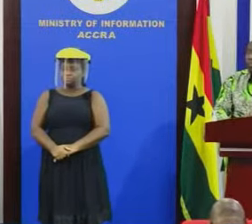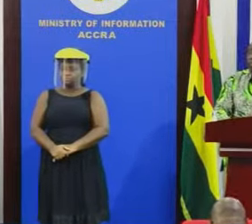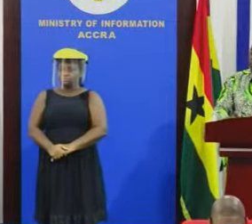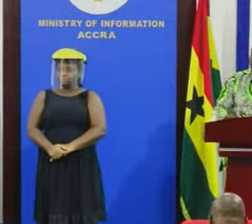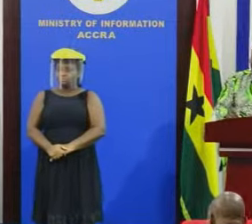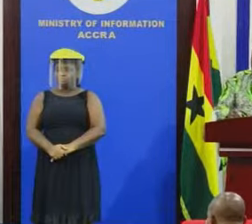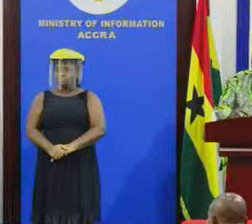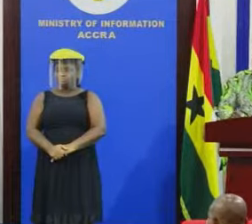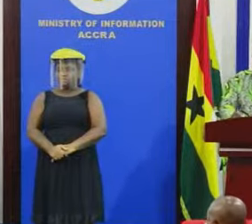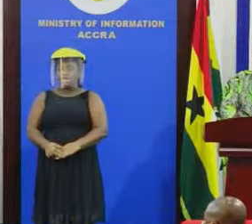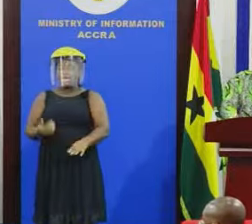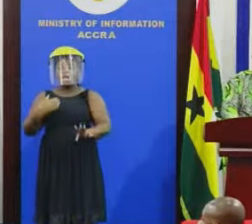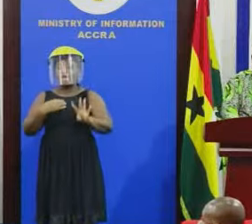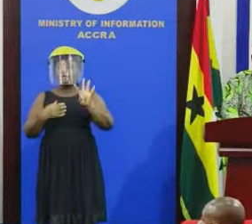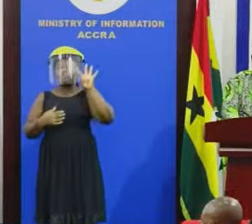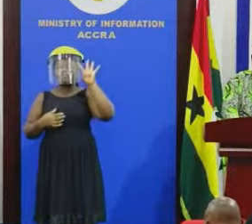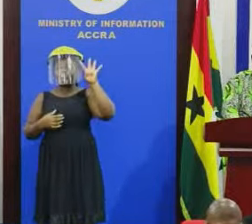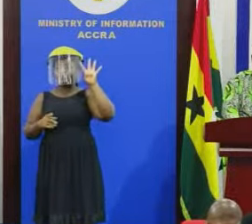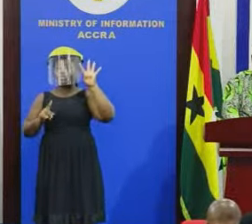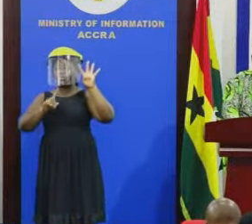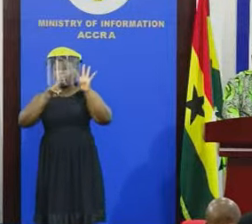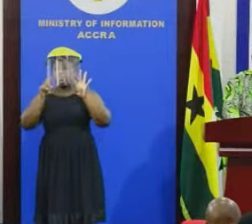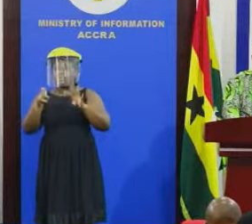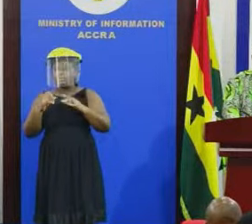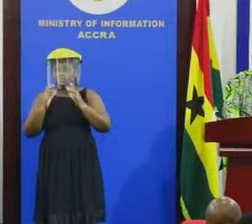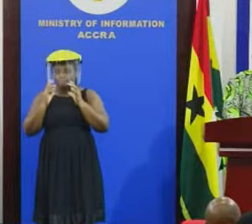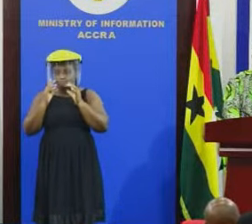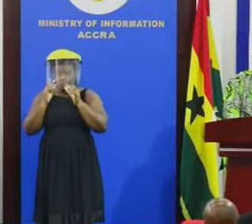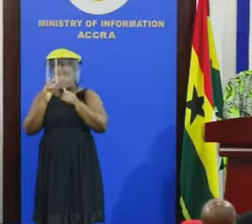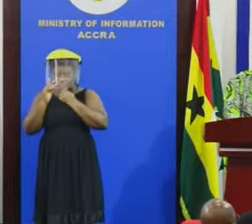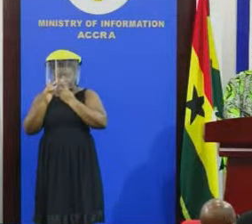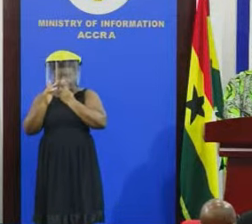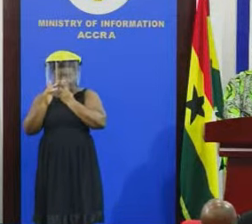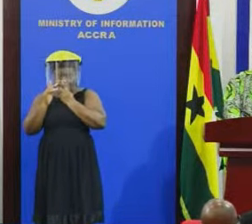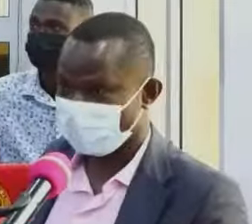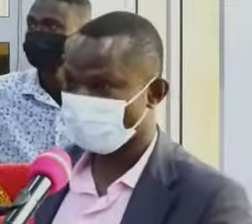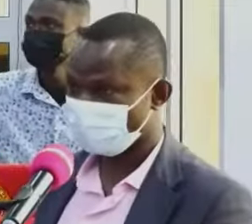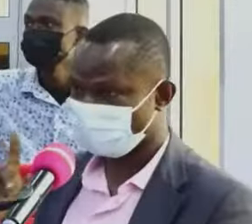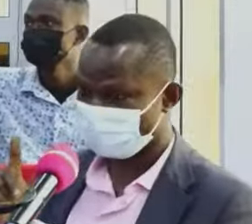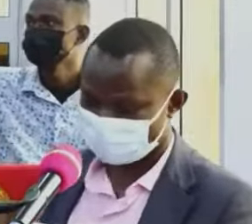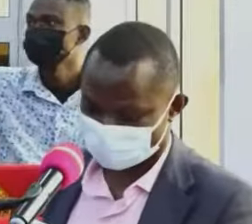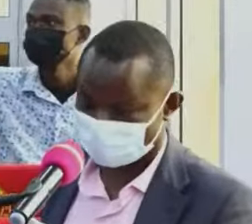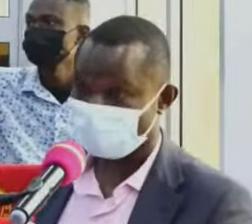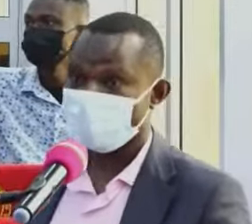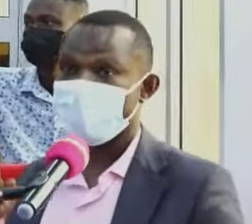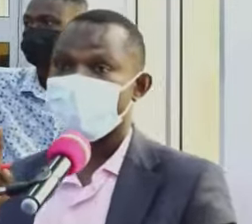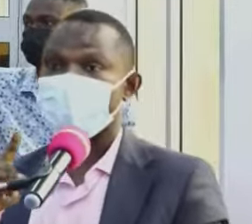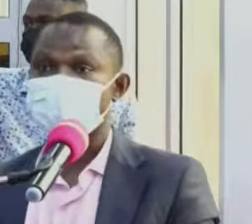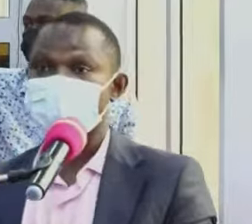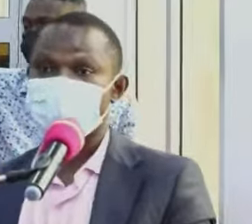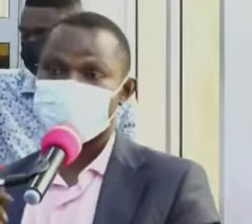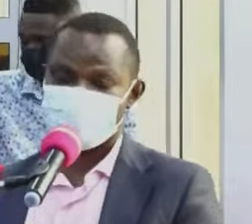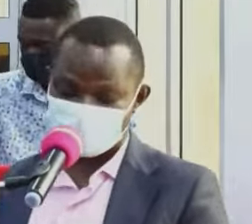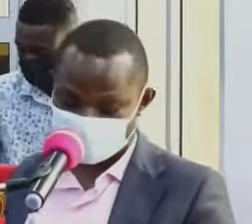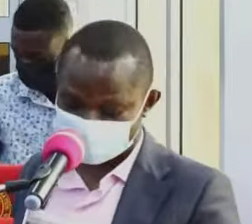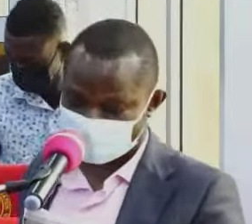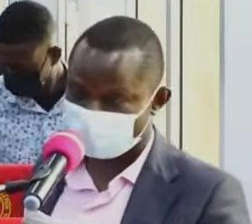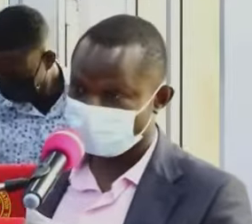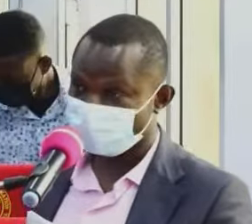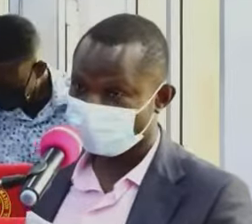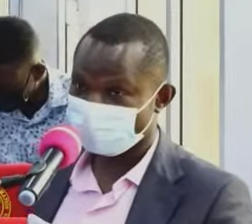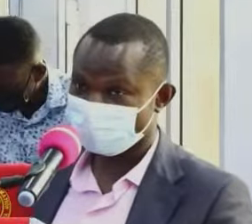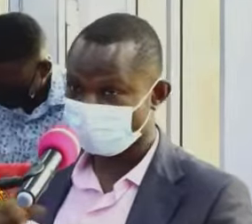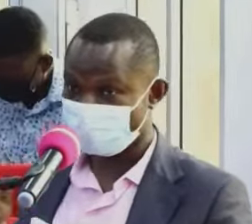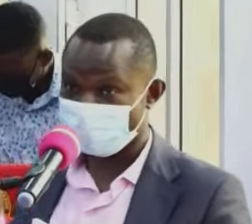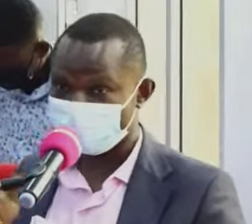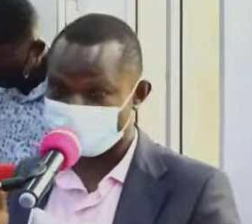I have about 4 questions. So GNA. To indulge me. My first question is the